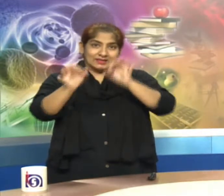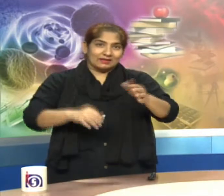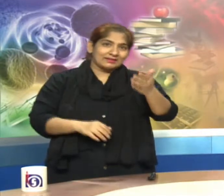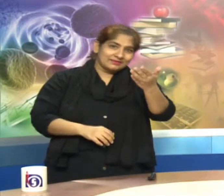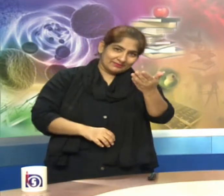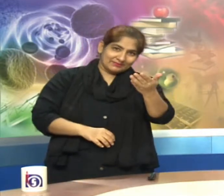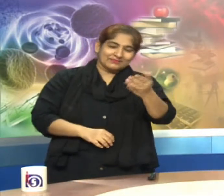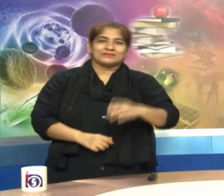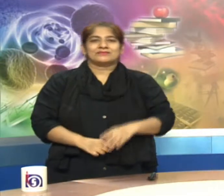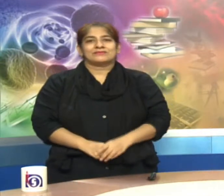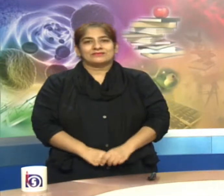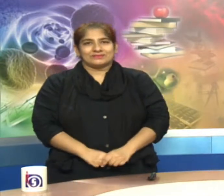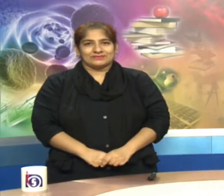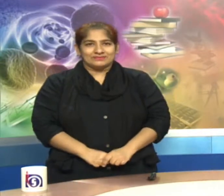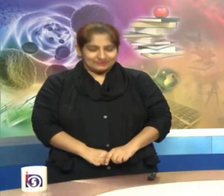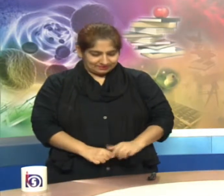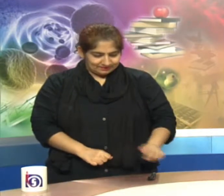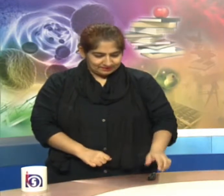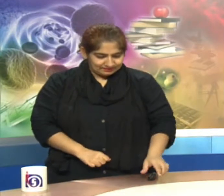Answer has already been discussed in the video.